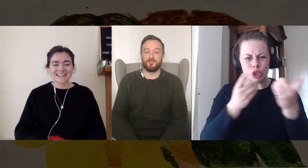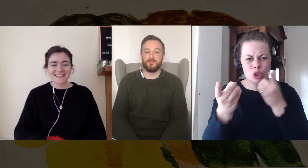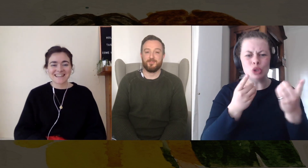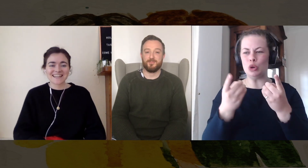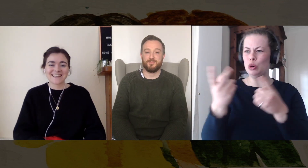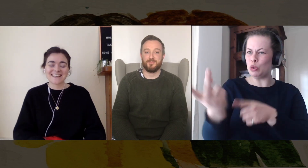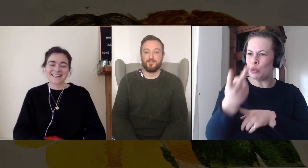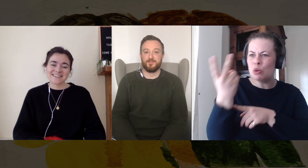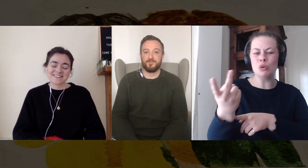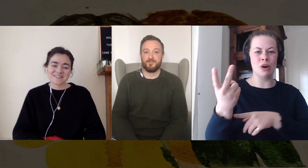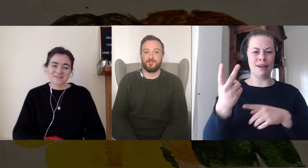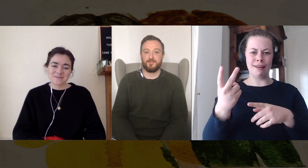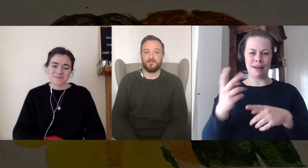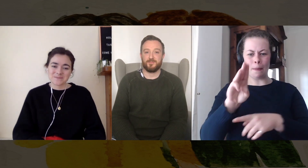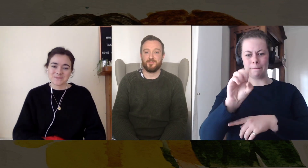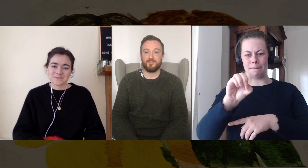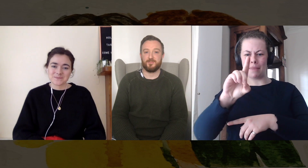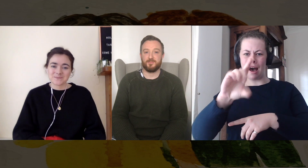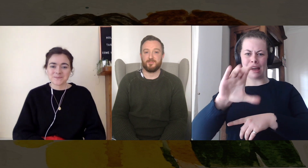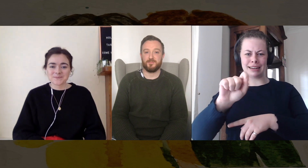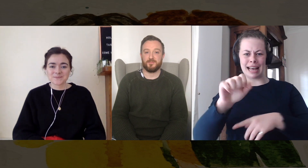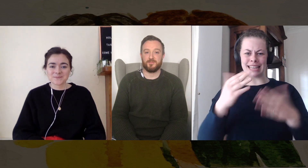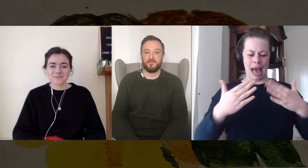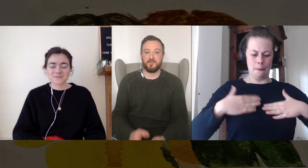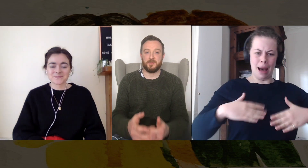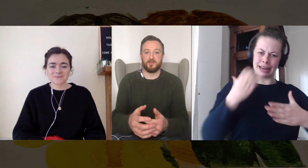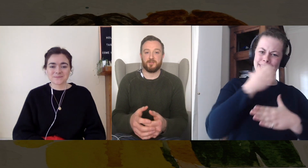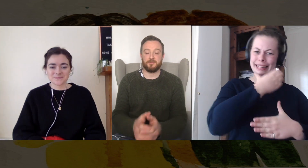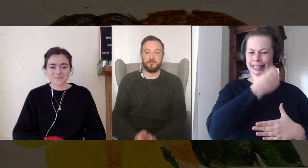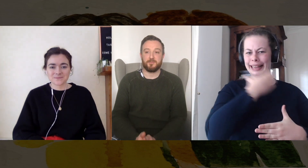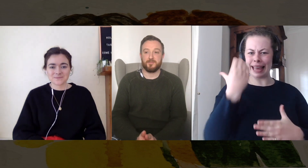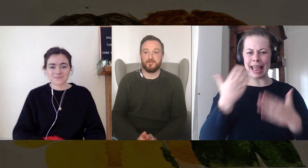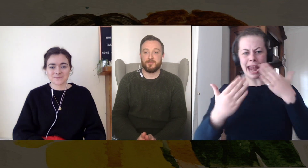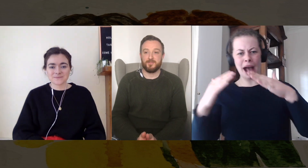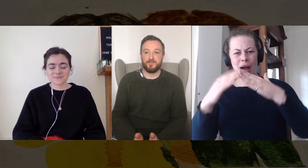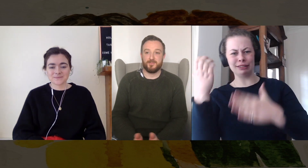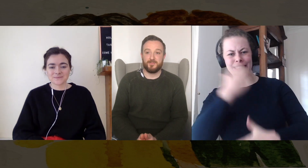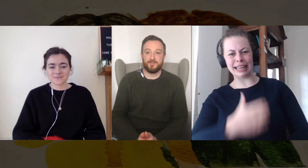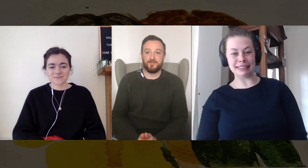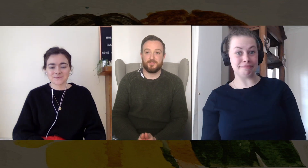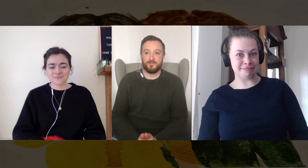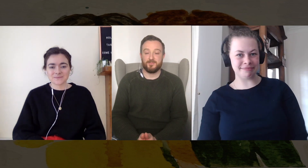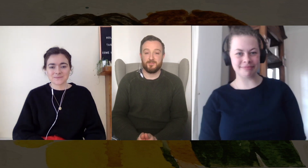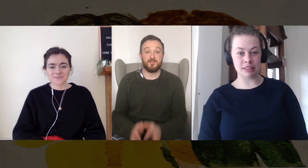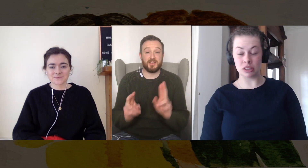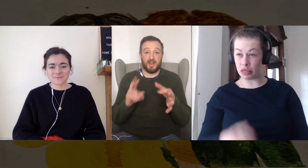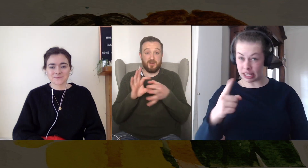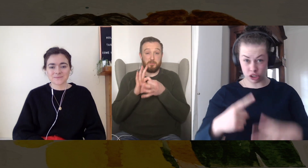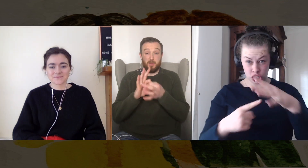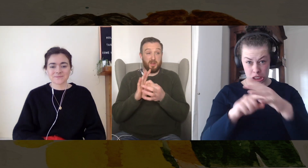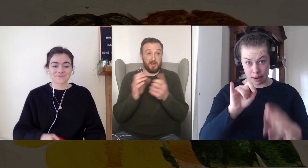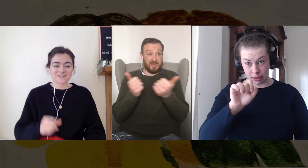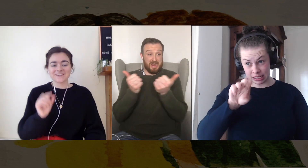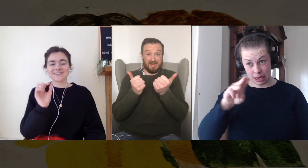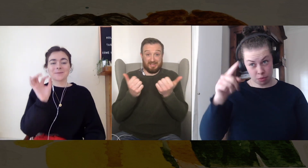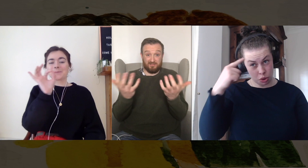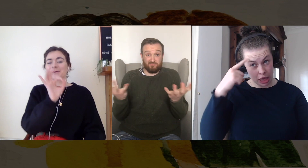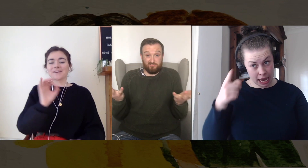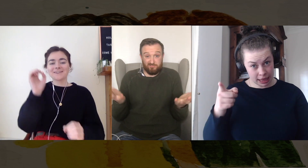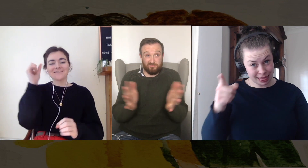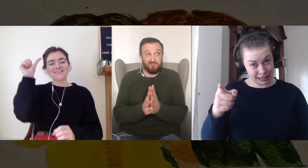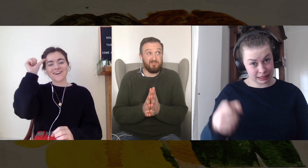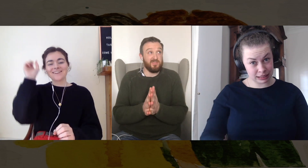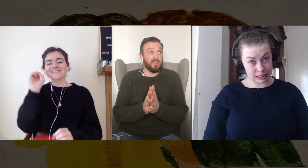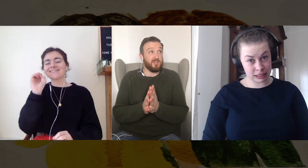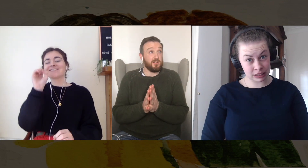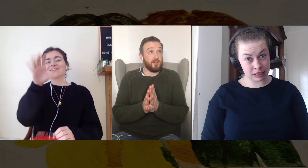concept Yeah. with your body. Yeah. You and Marie Kondo should like get a podcast or something. How to keep your house clean, how to keep your